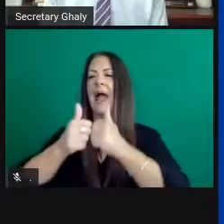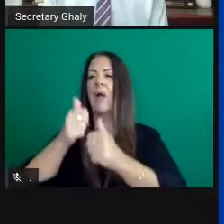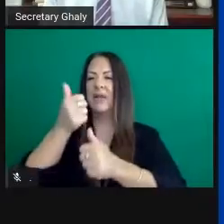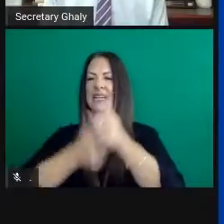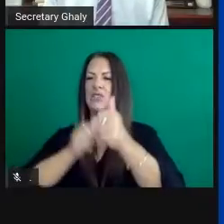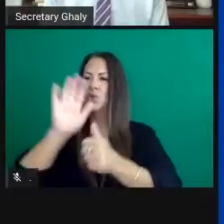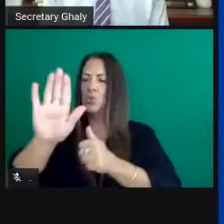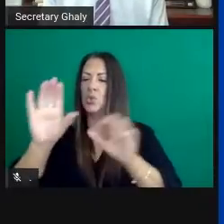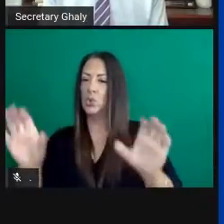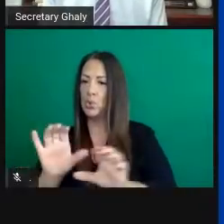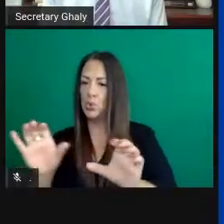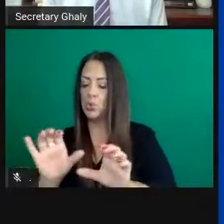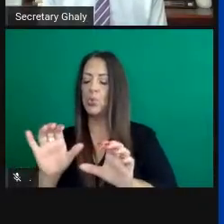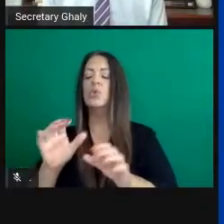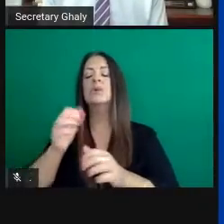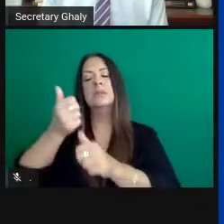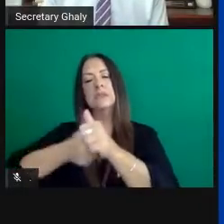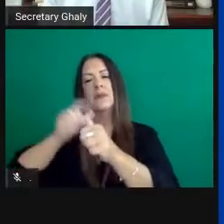information with counties,